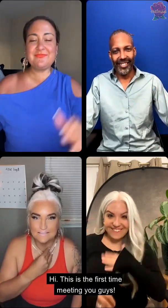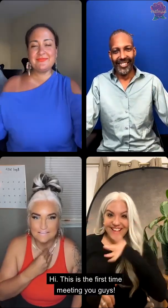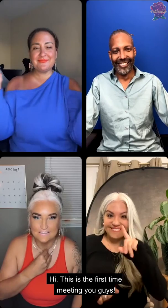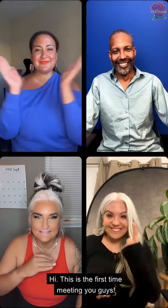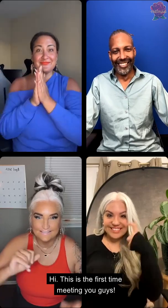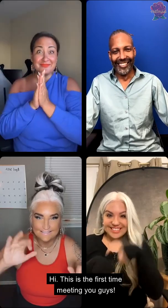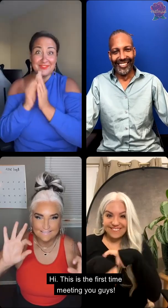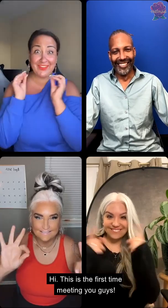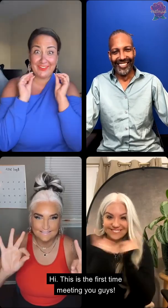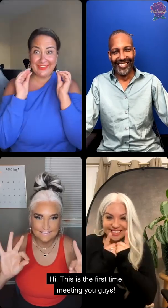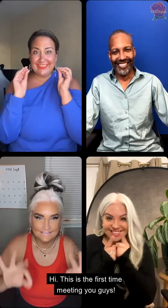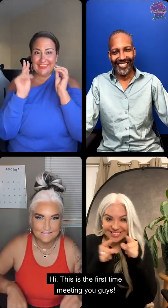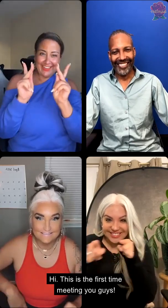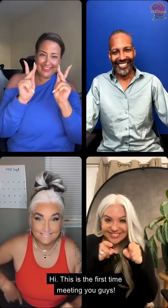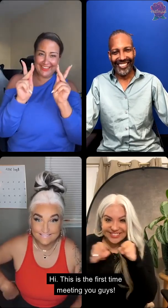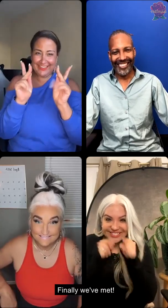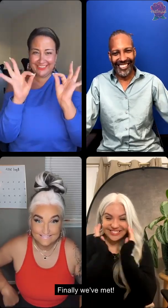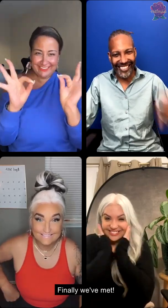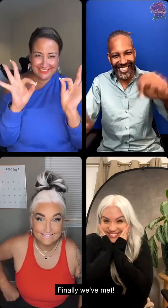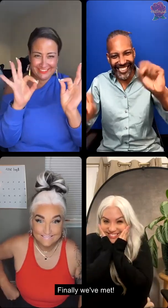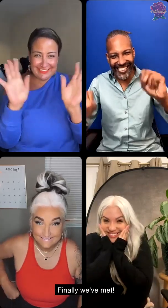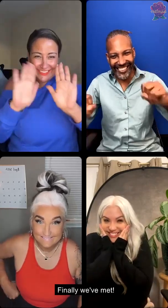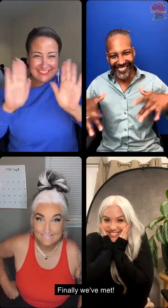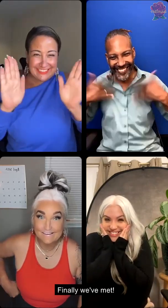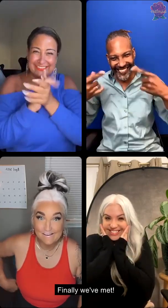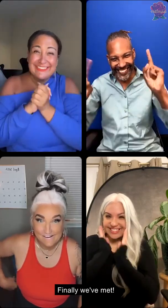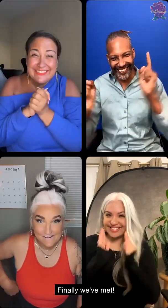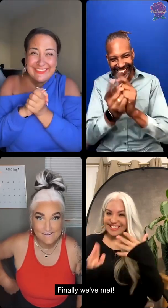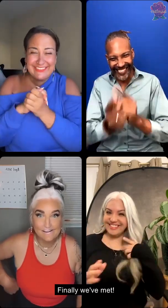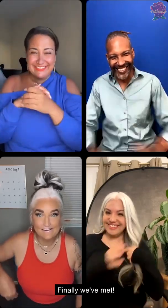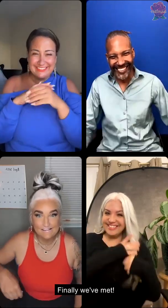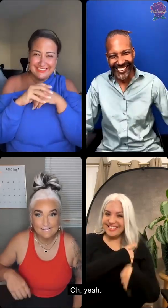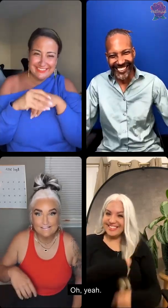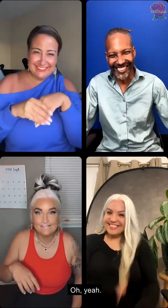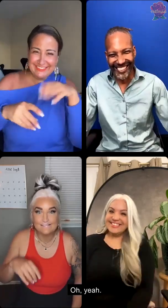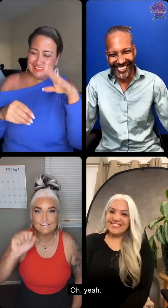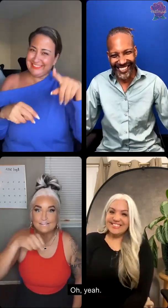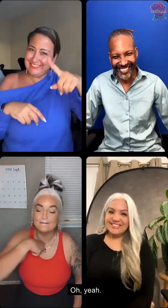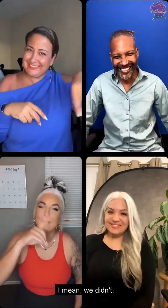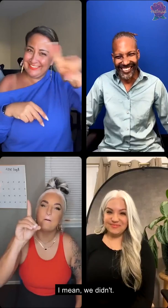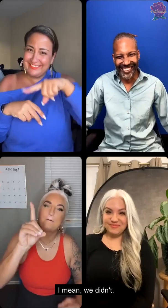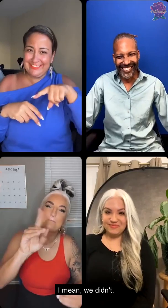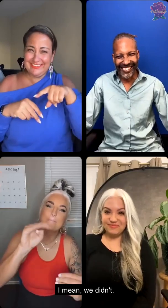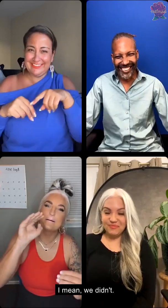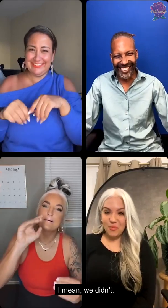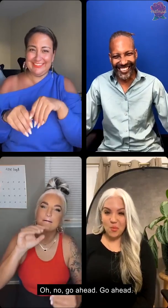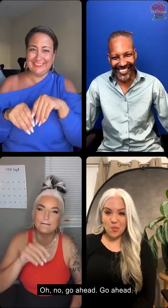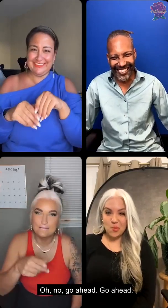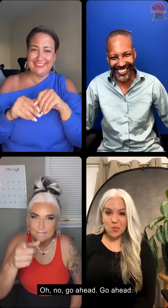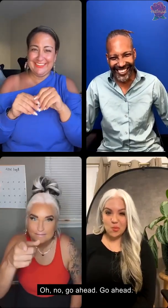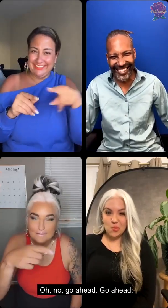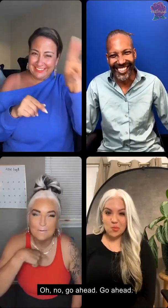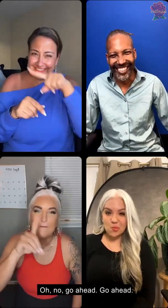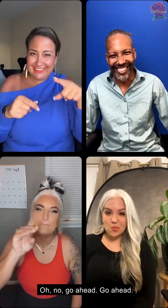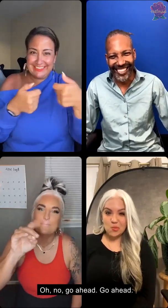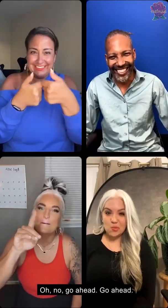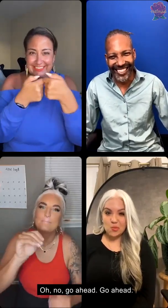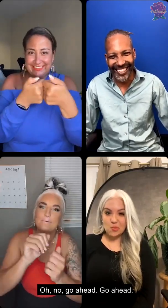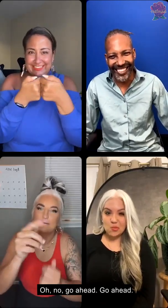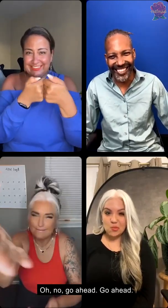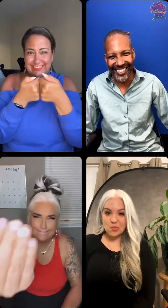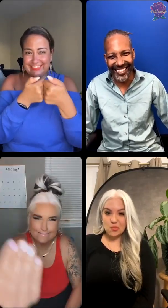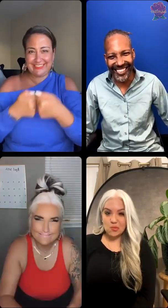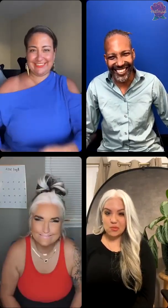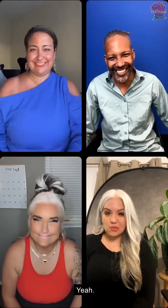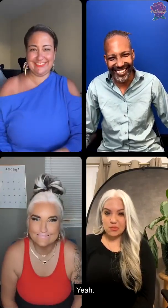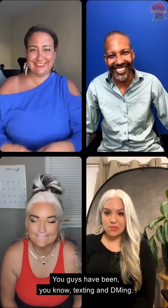Hi. This is the first time meeting you guys. Finally, we've met. Oh, yeah. I mean, we've DM'd. Oh, no, go ahead.